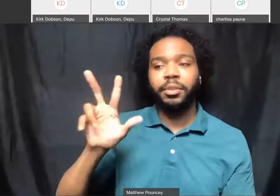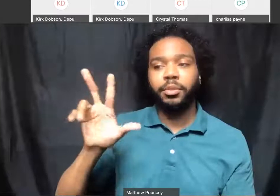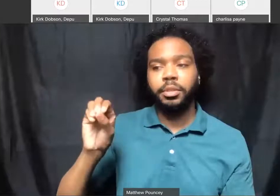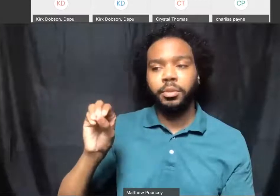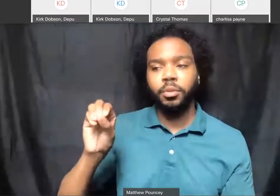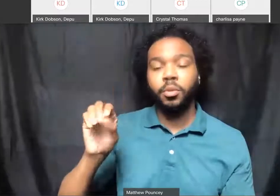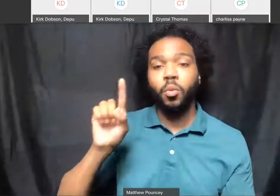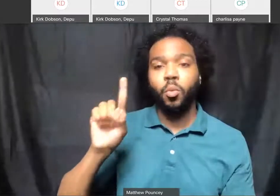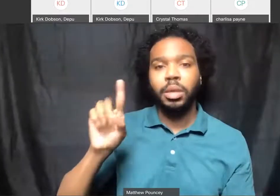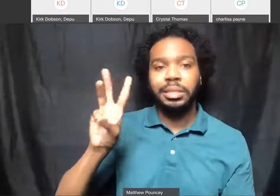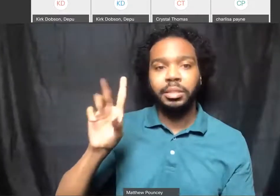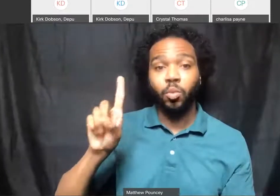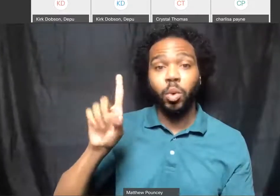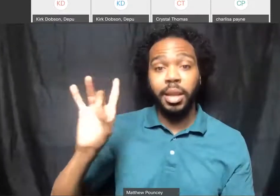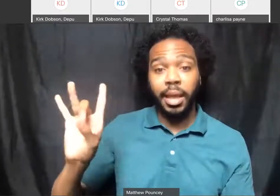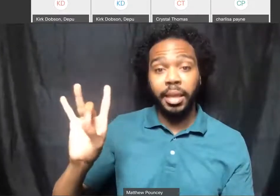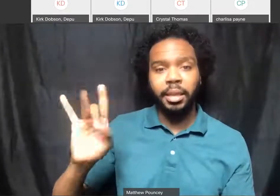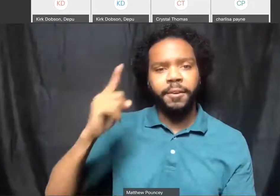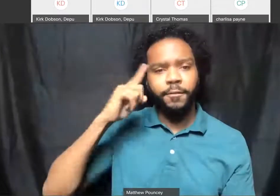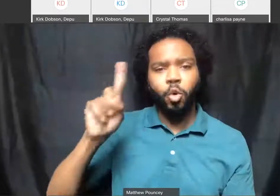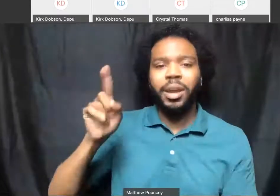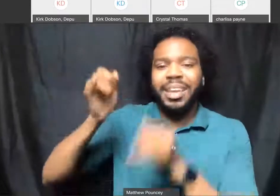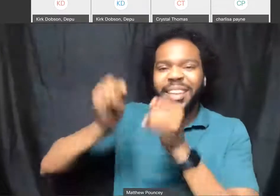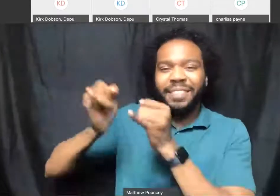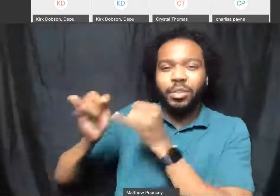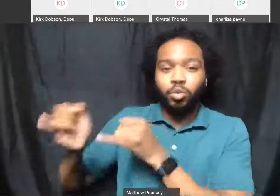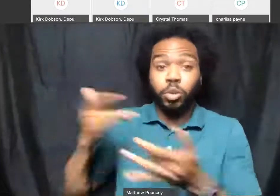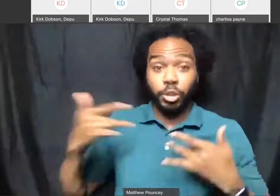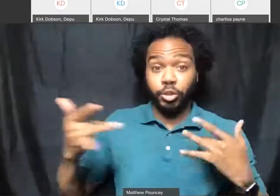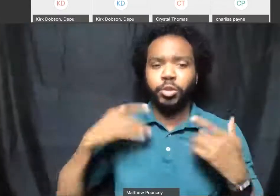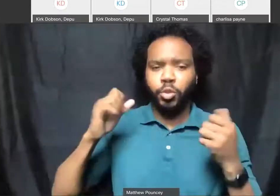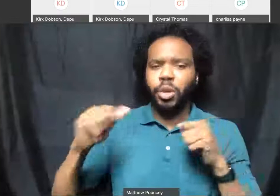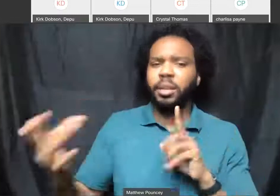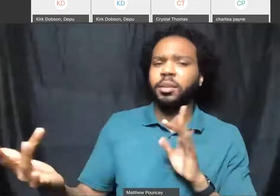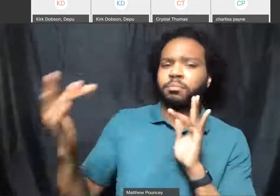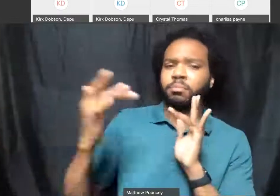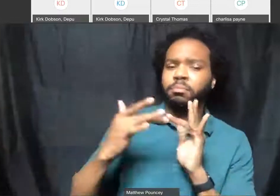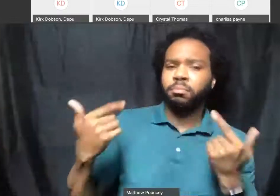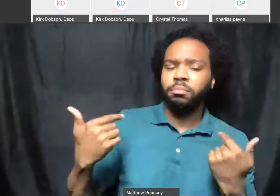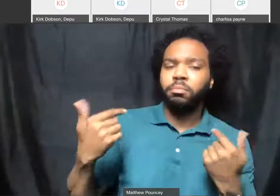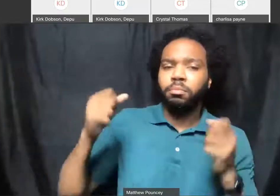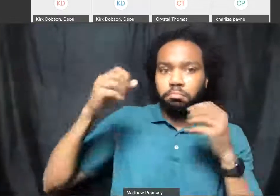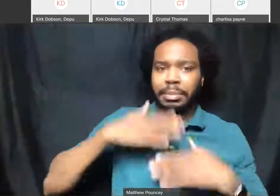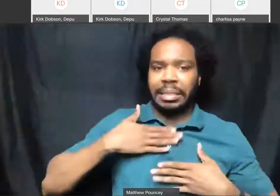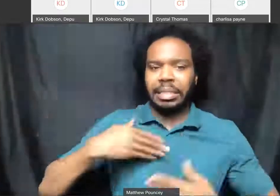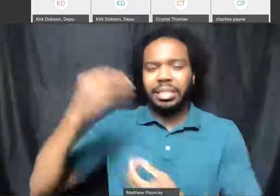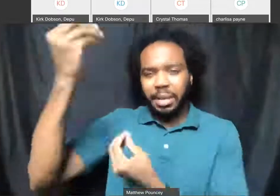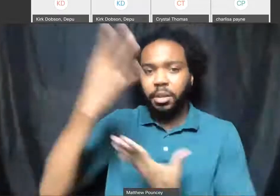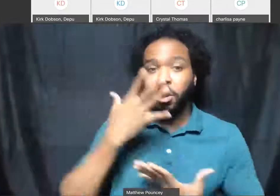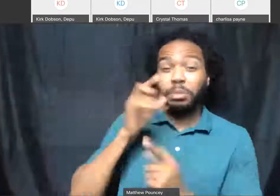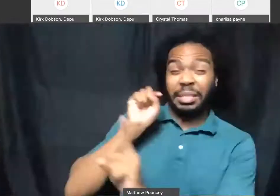202-730-1618. For individual concerns, I would like to be made aware specifically of who that